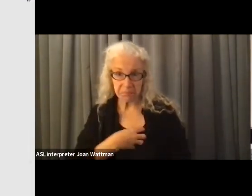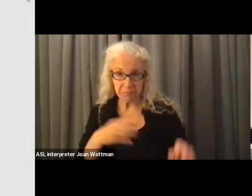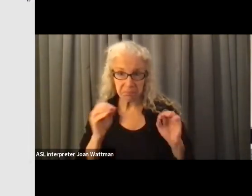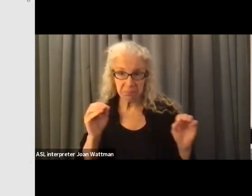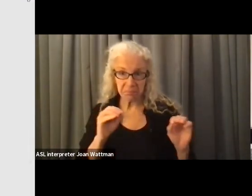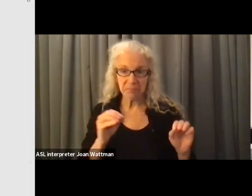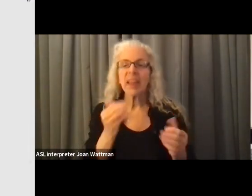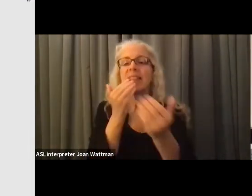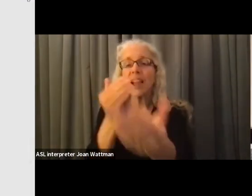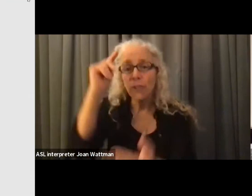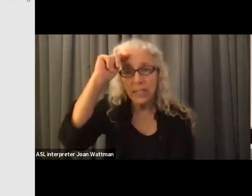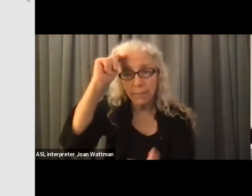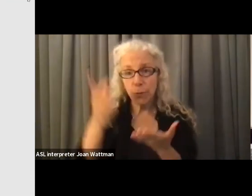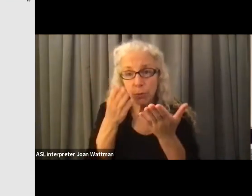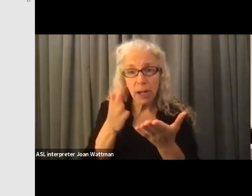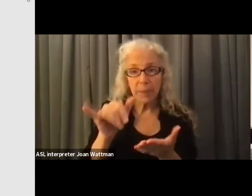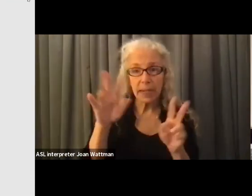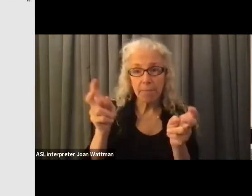Thank you, Tim.